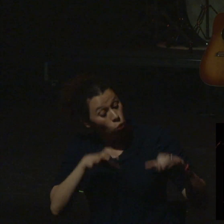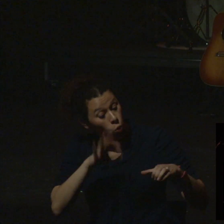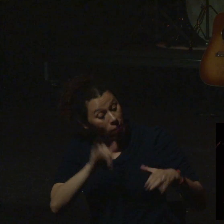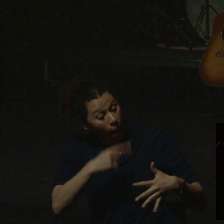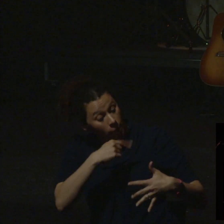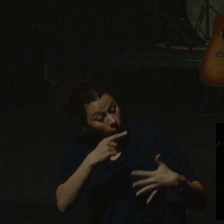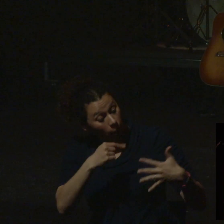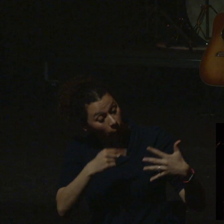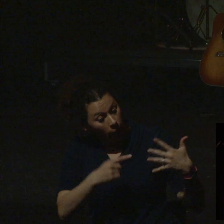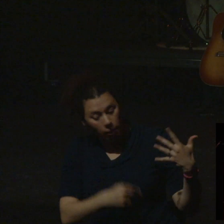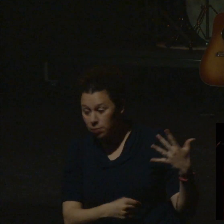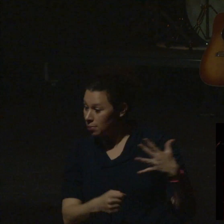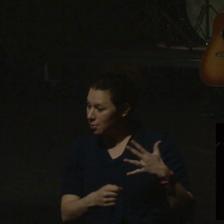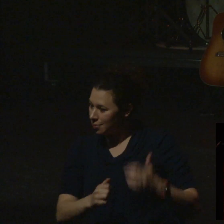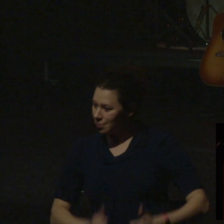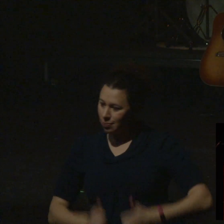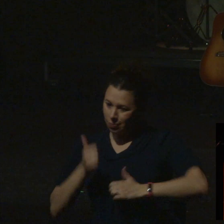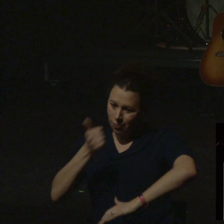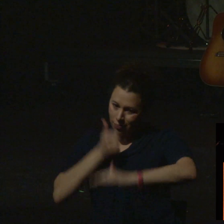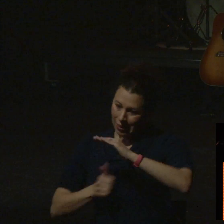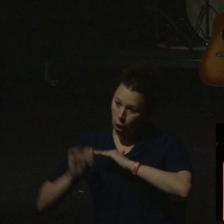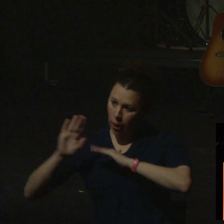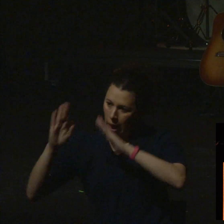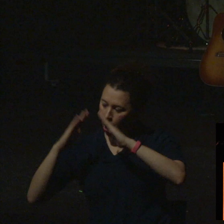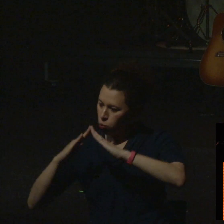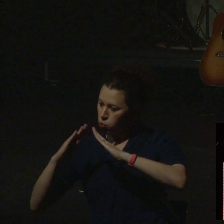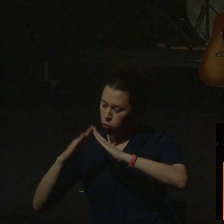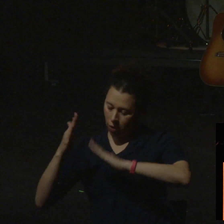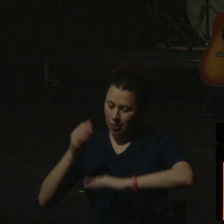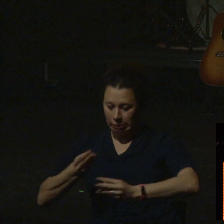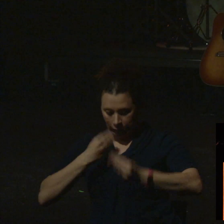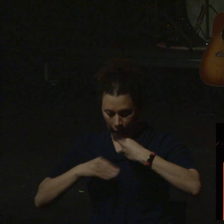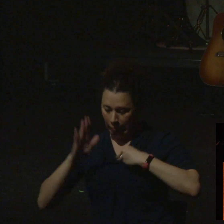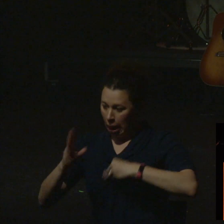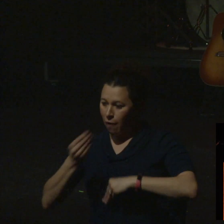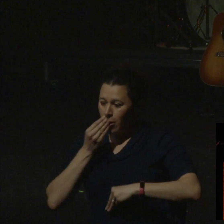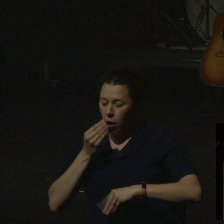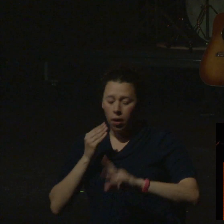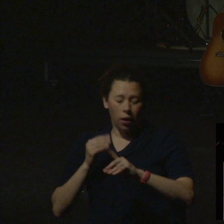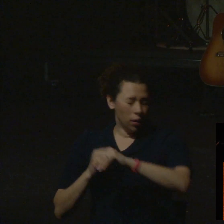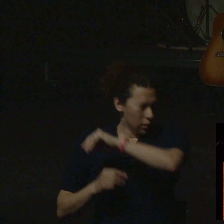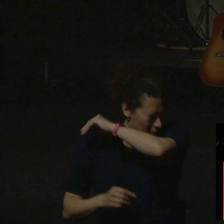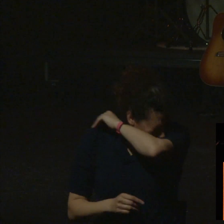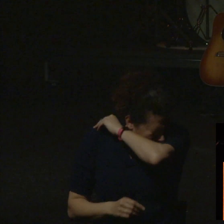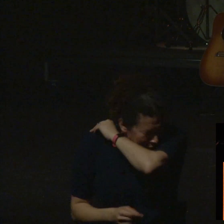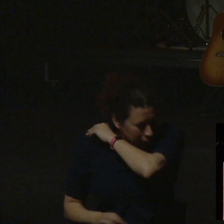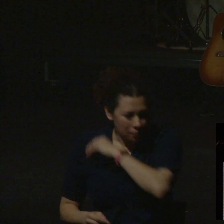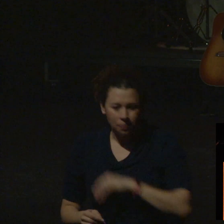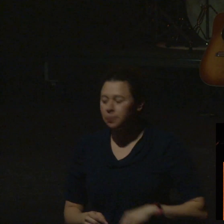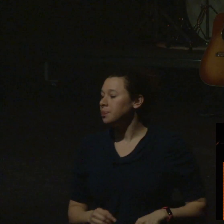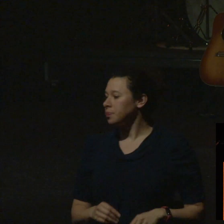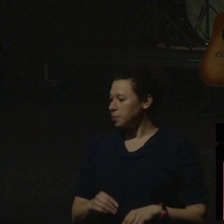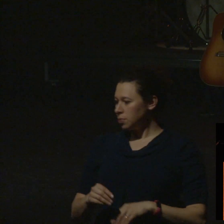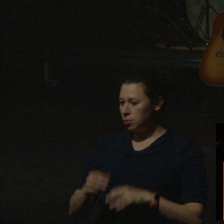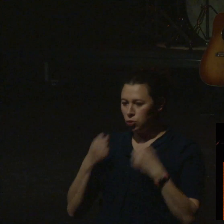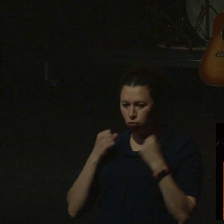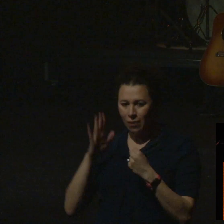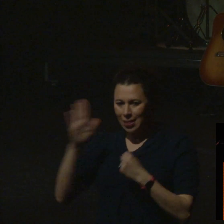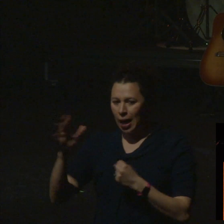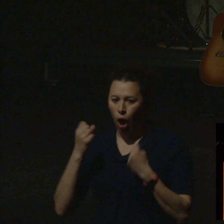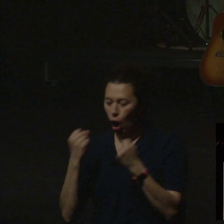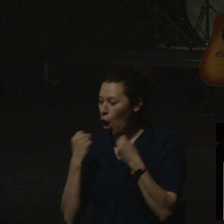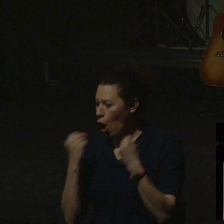You've been living under their roof, eating their food, driving their car, following their rules and guidance.